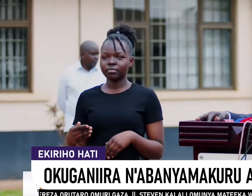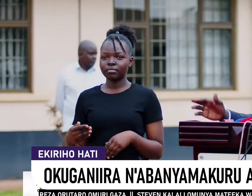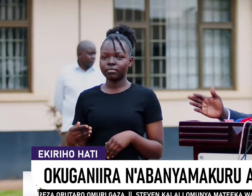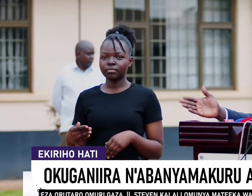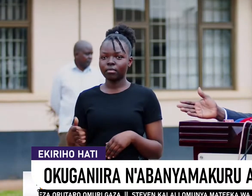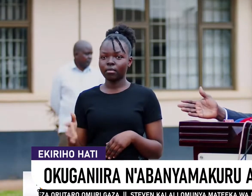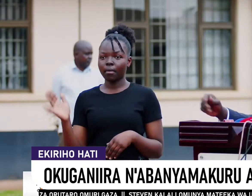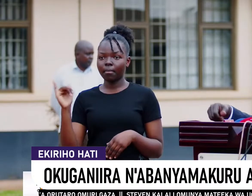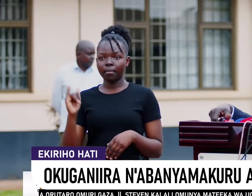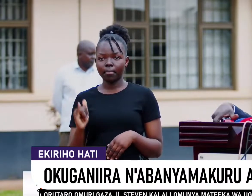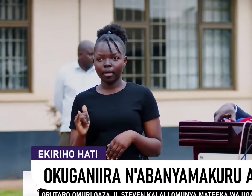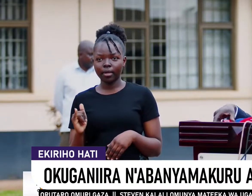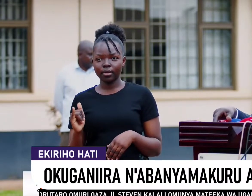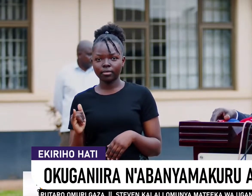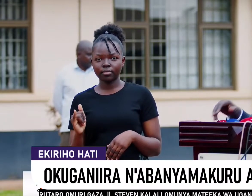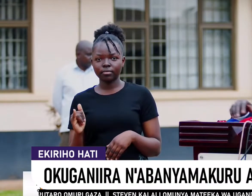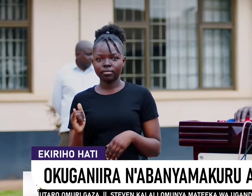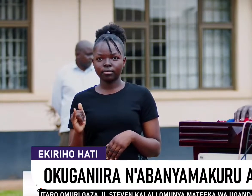by